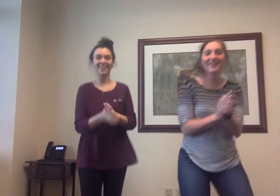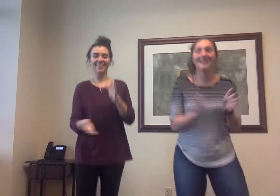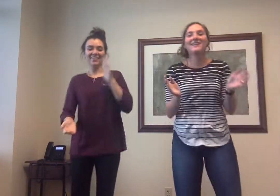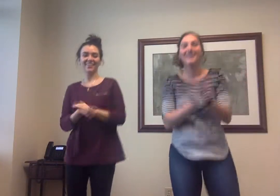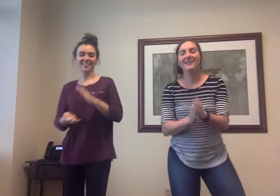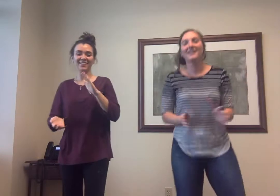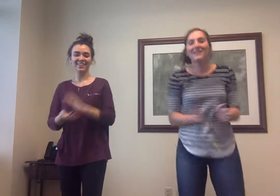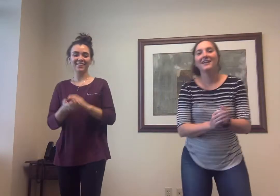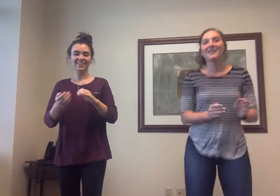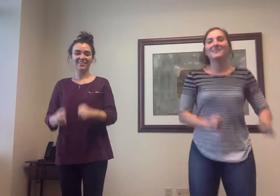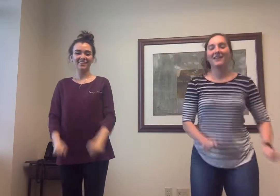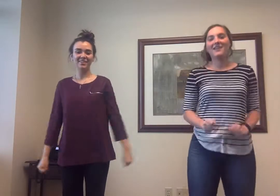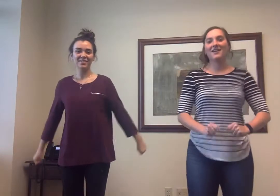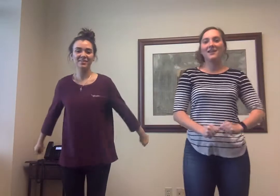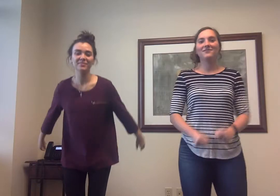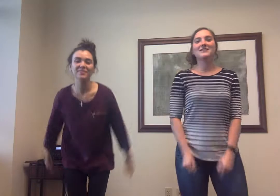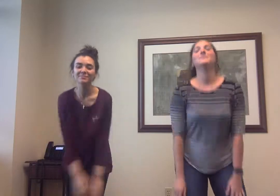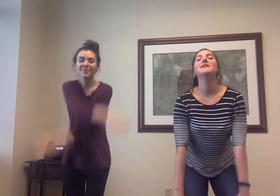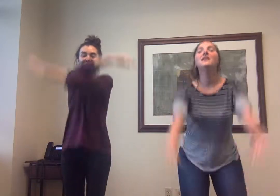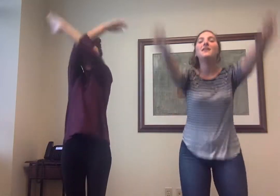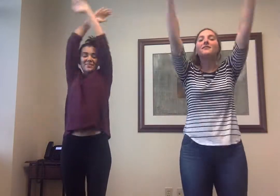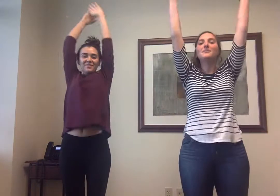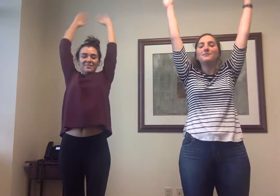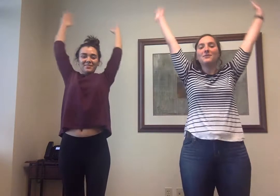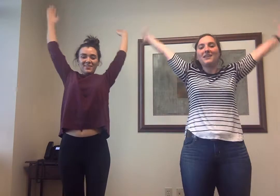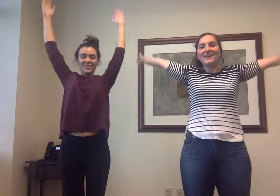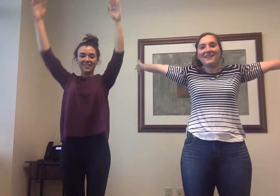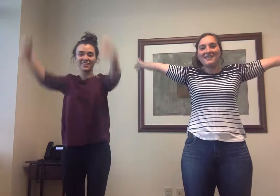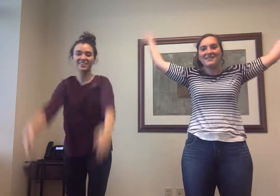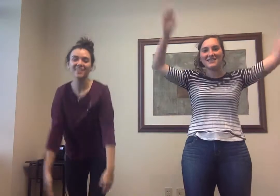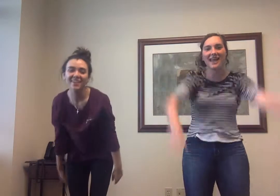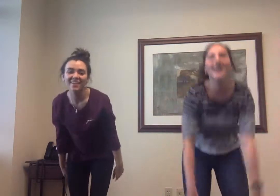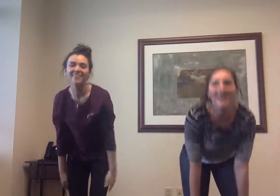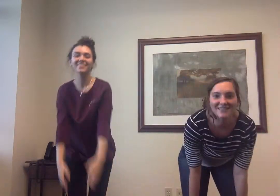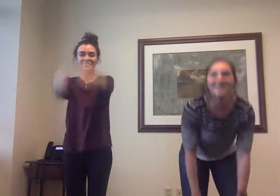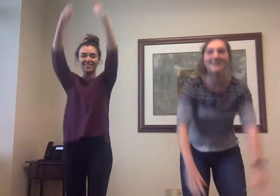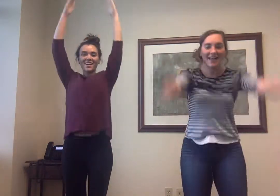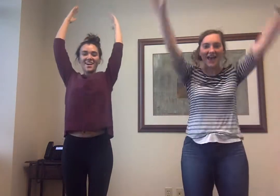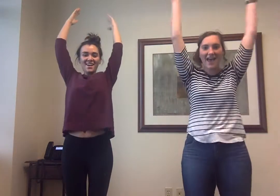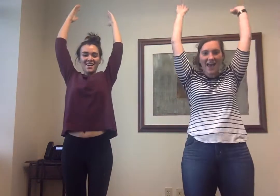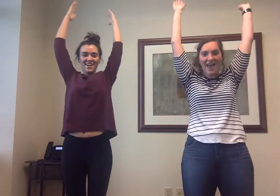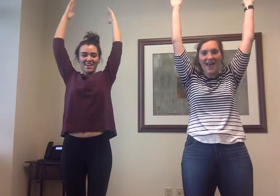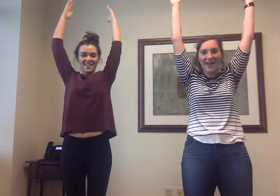And love is blowing, bring the day to life.